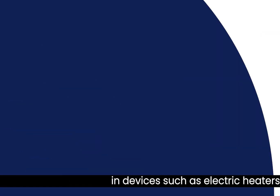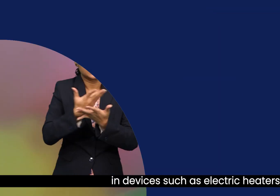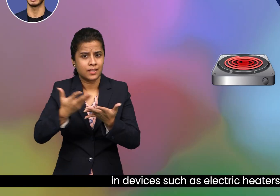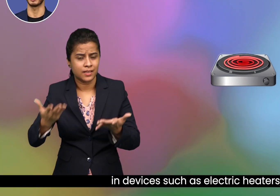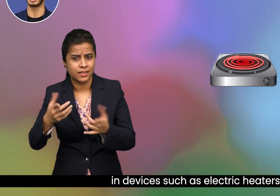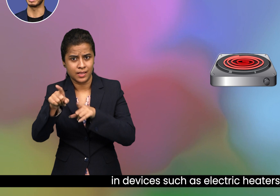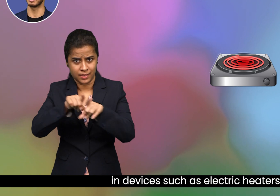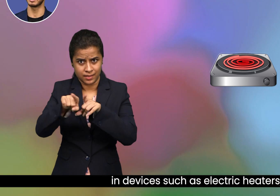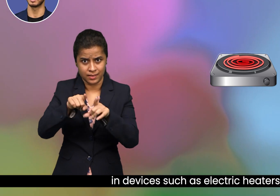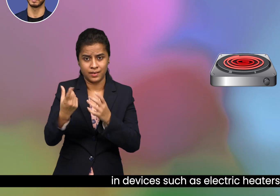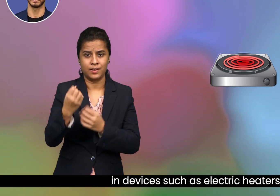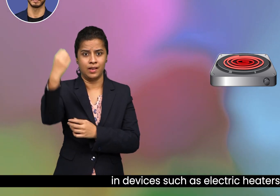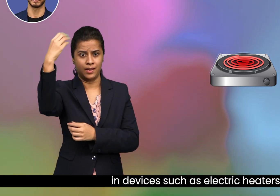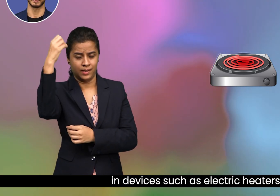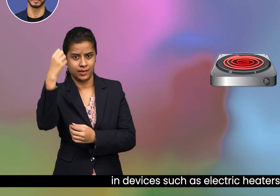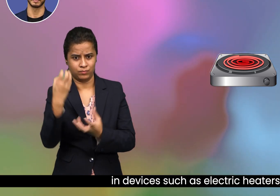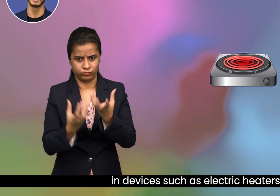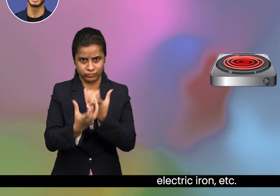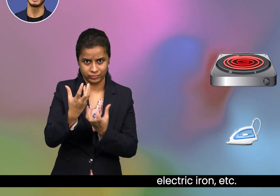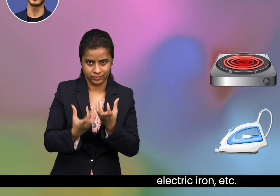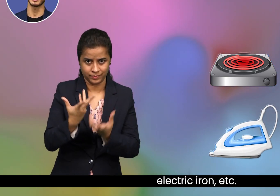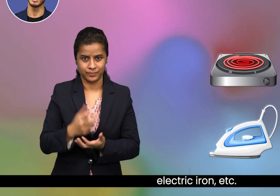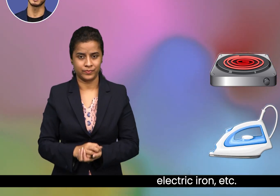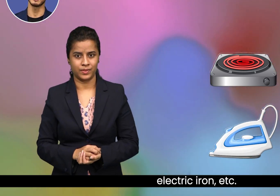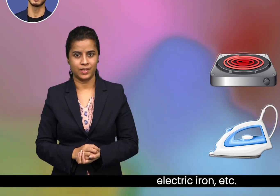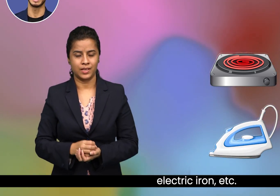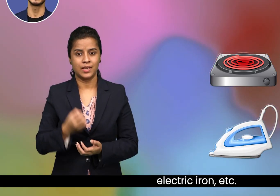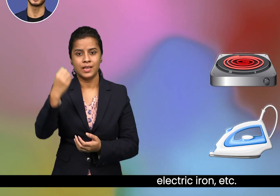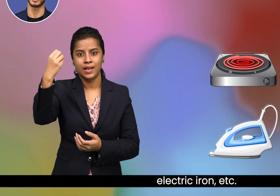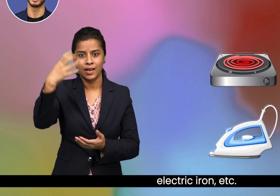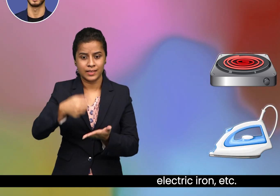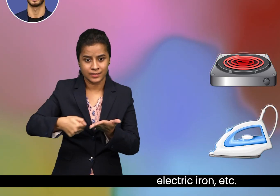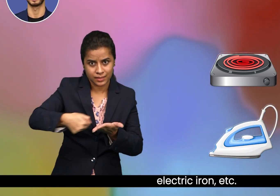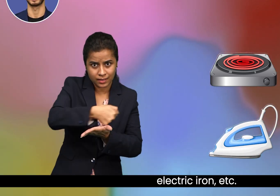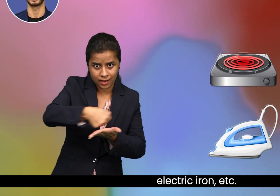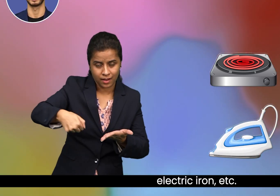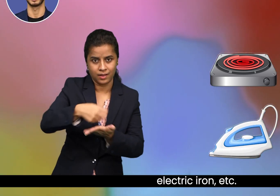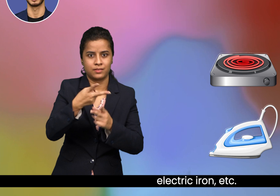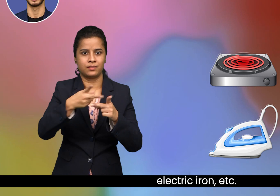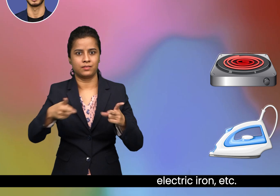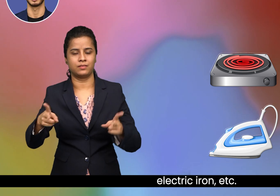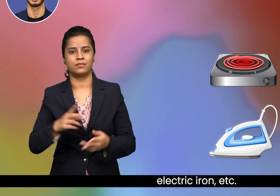as electric heaters, electric iron, etc.